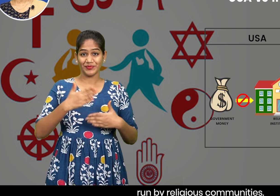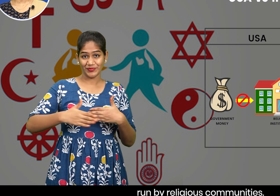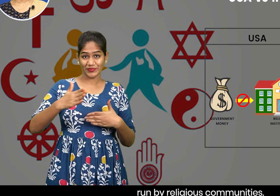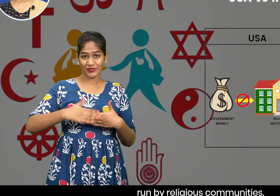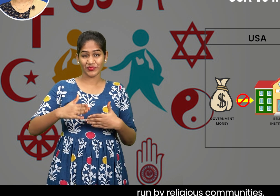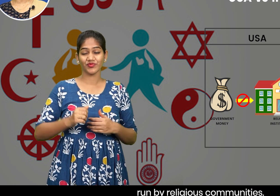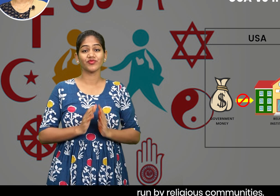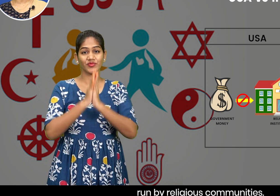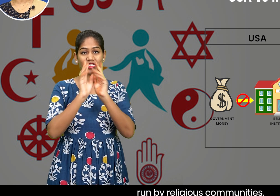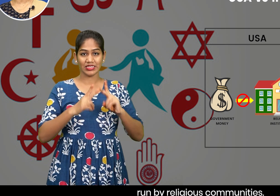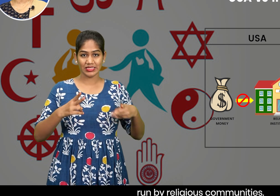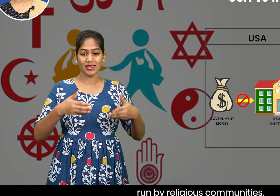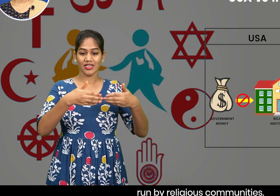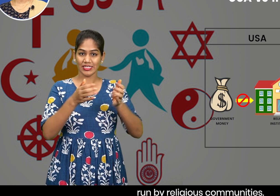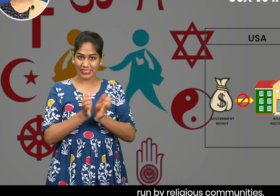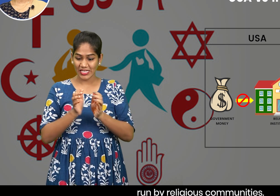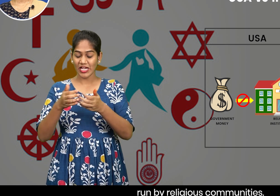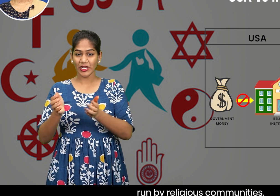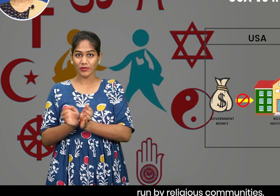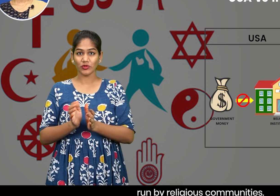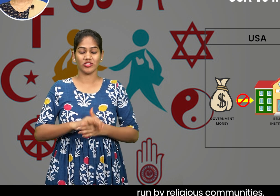by religious communities.